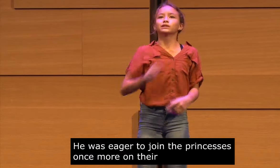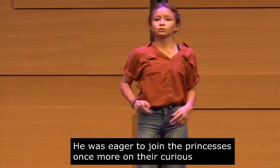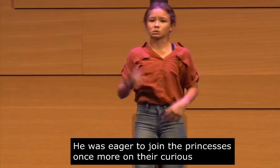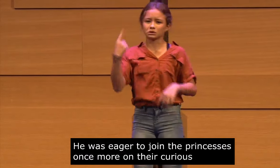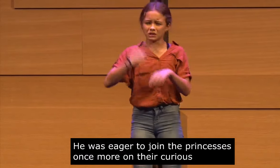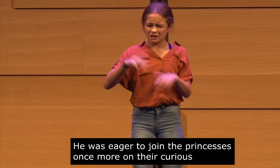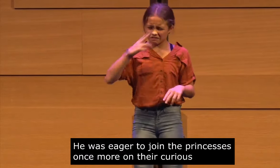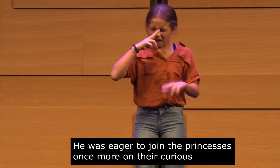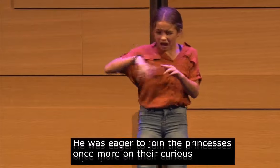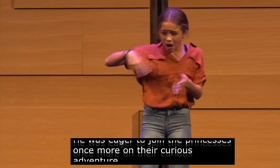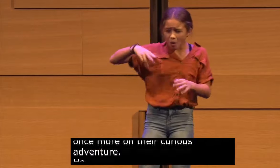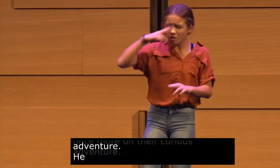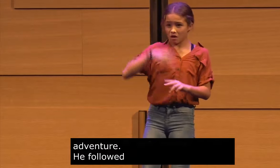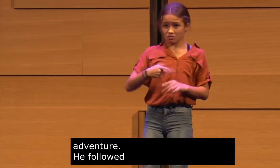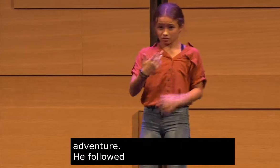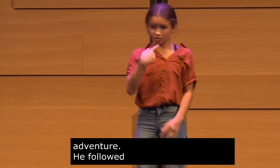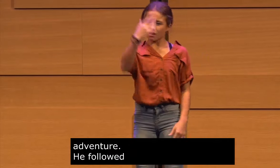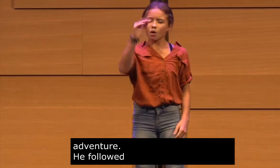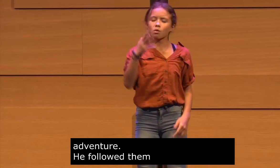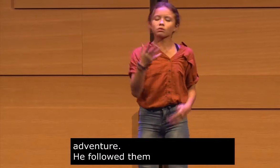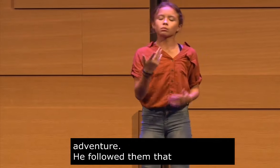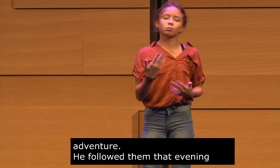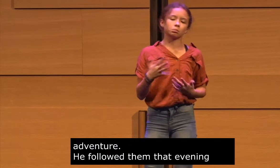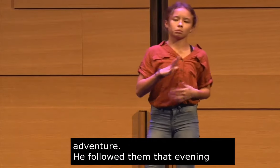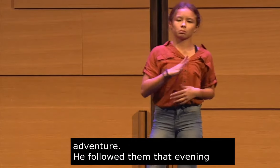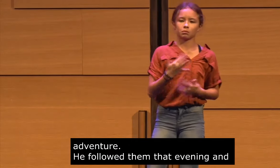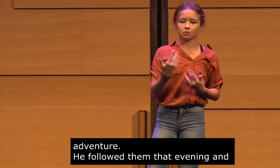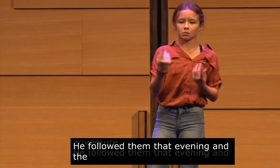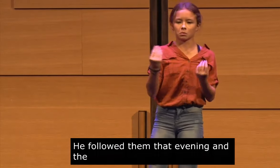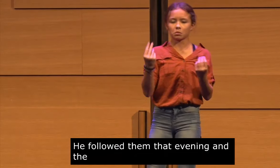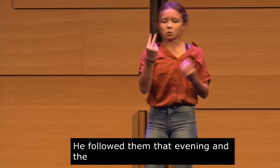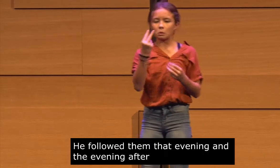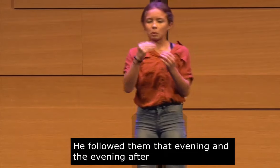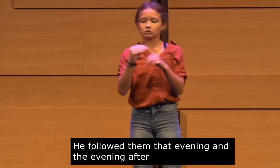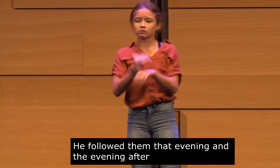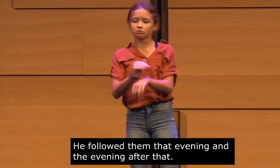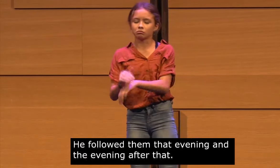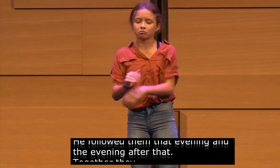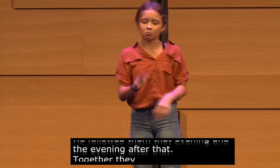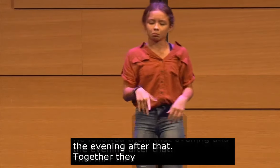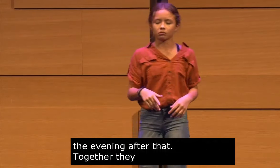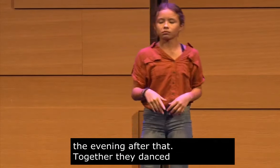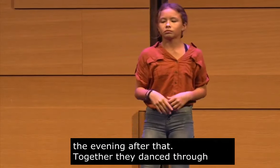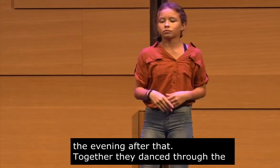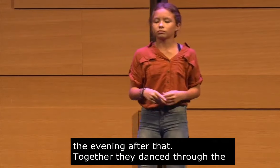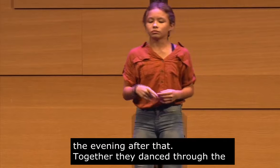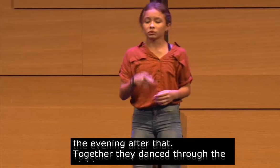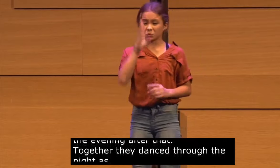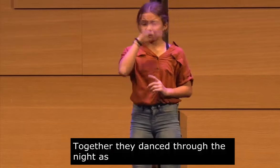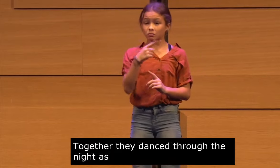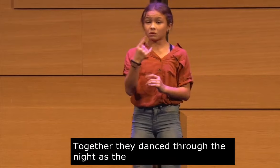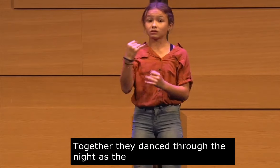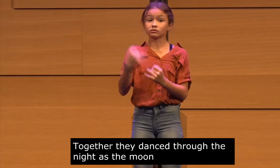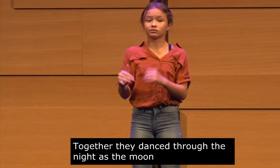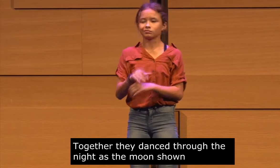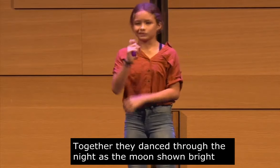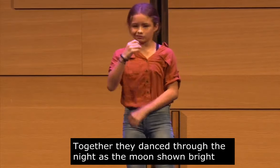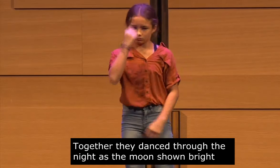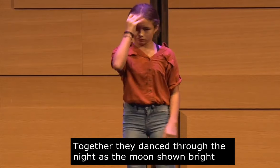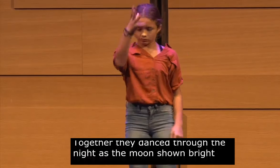their curious adventure. He followed them that evening and the evening after that. Together, they danced through the night as the moon shone